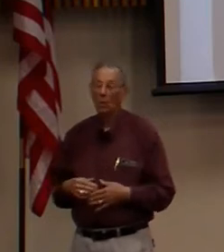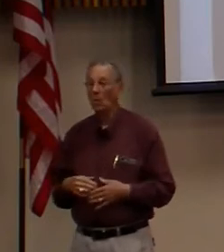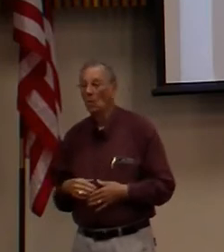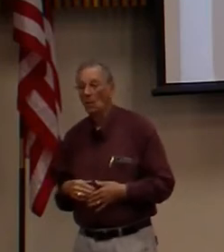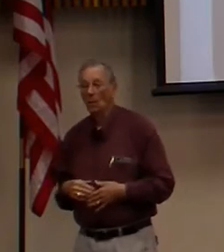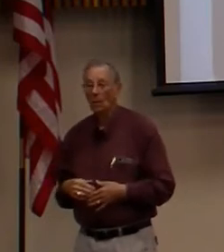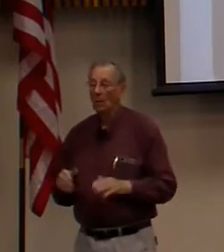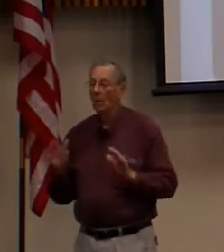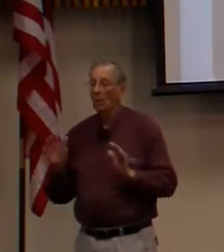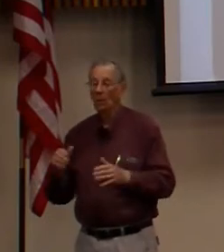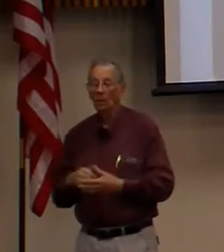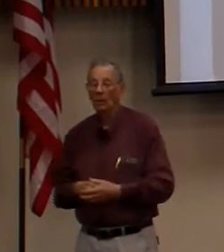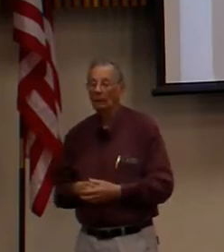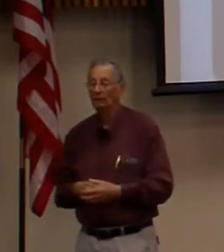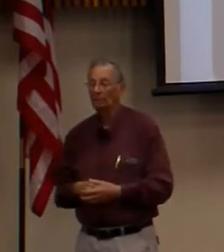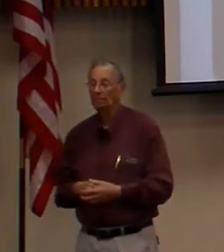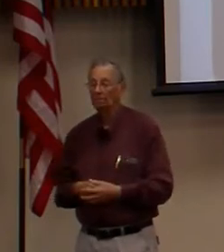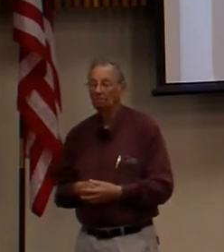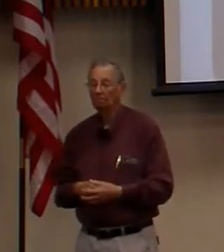the